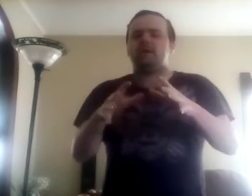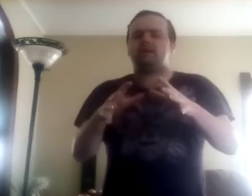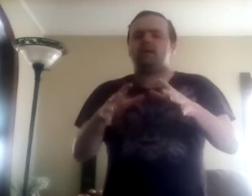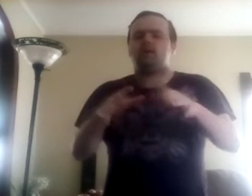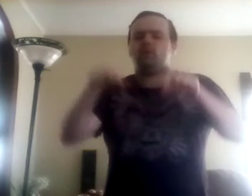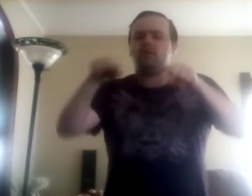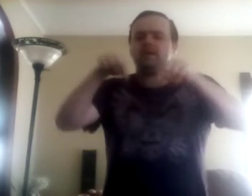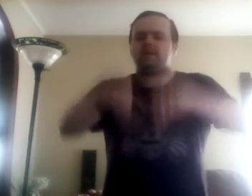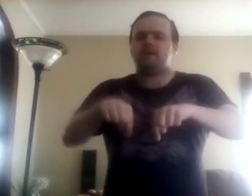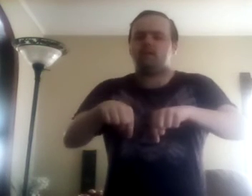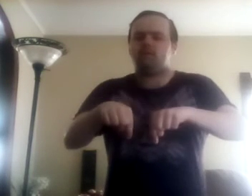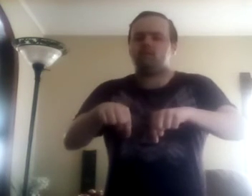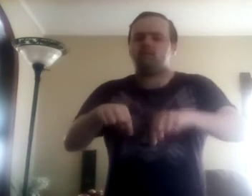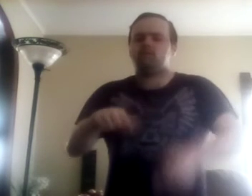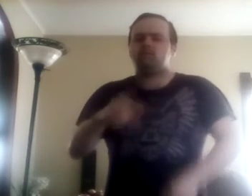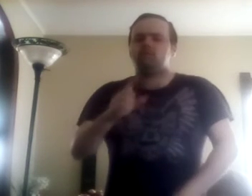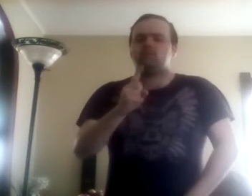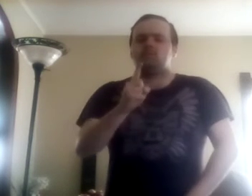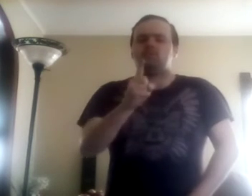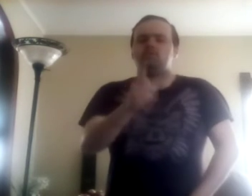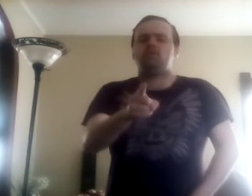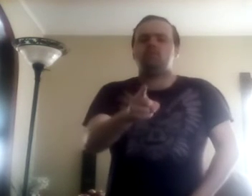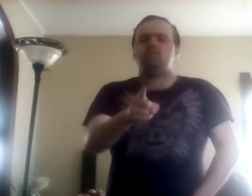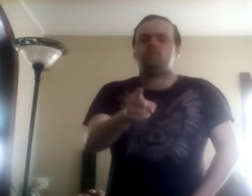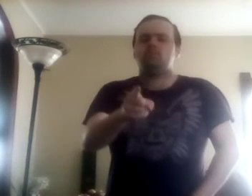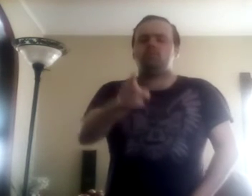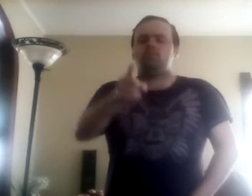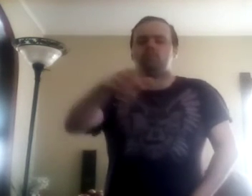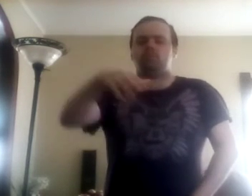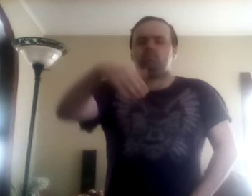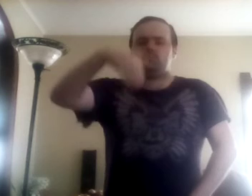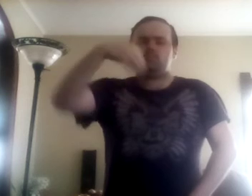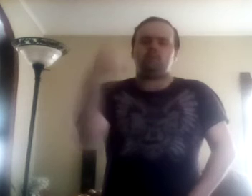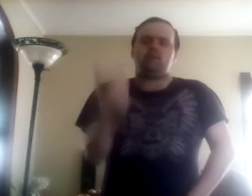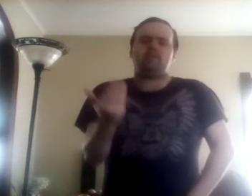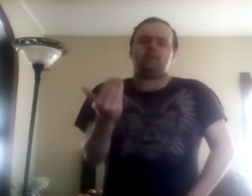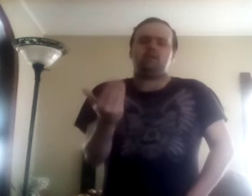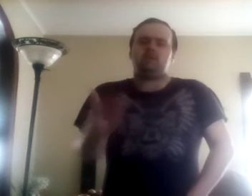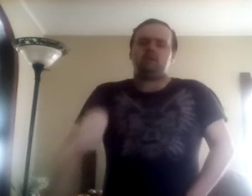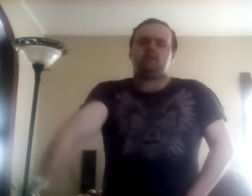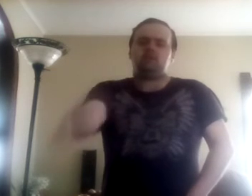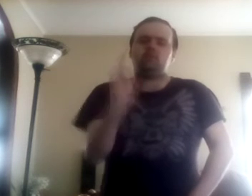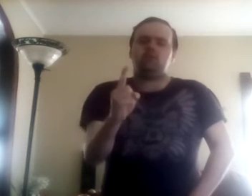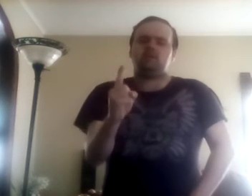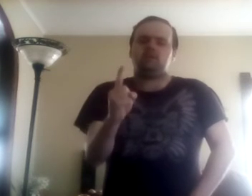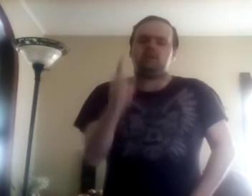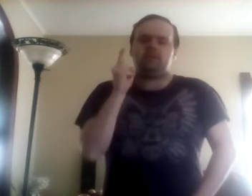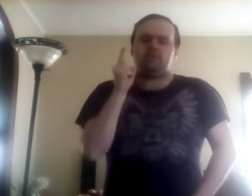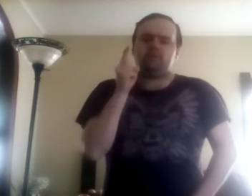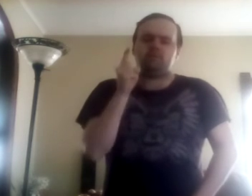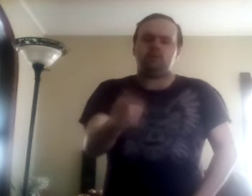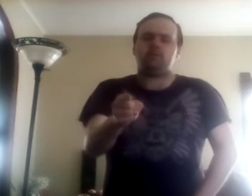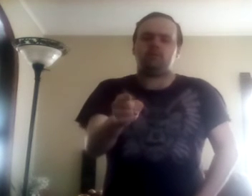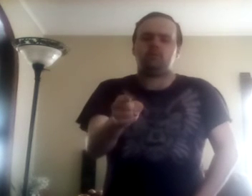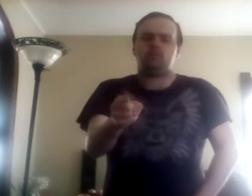kikiwaka right here. You deserve it, and the world is with you.